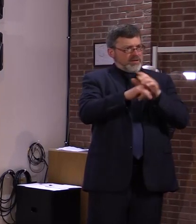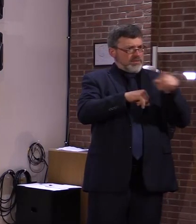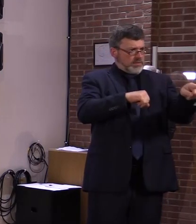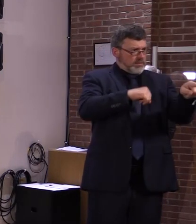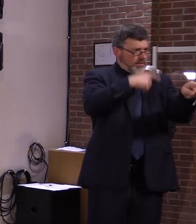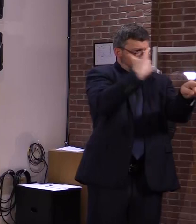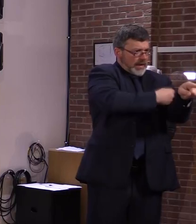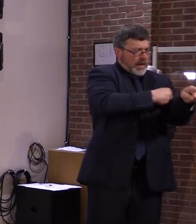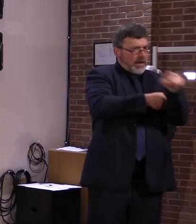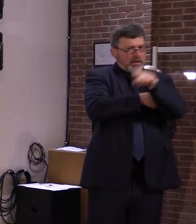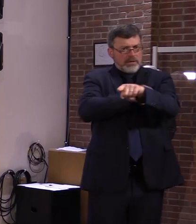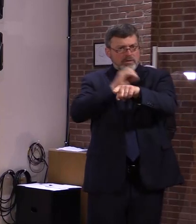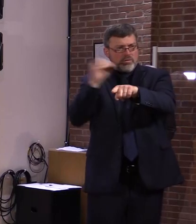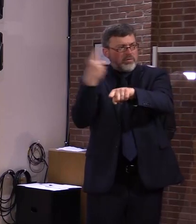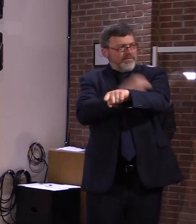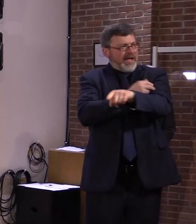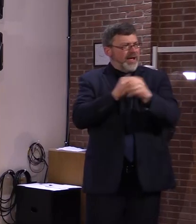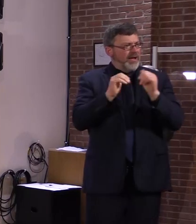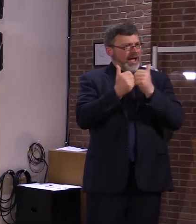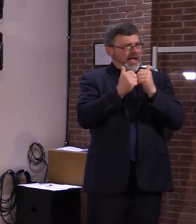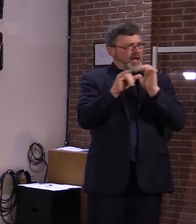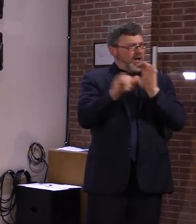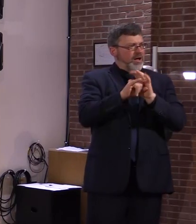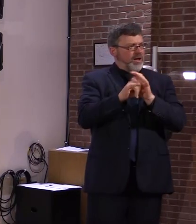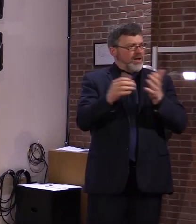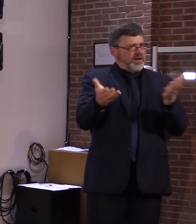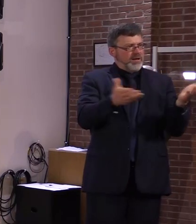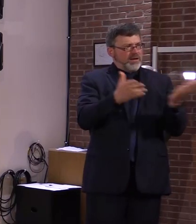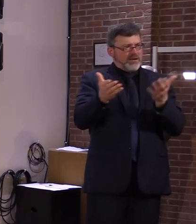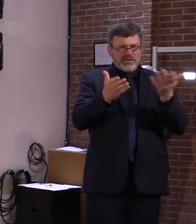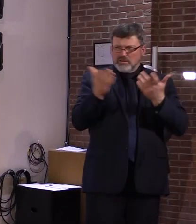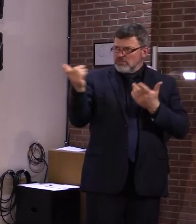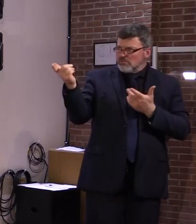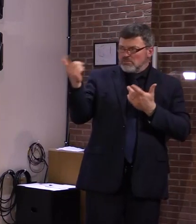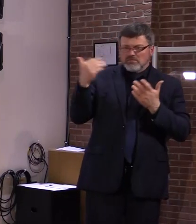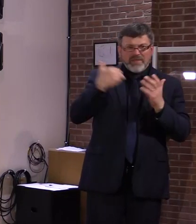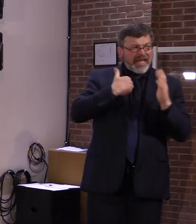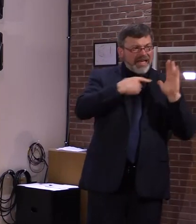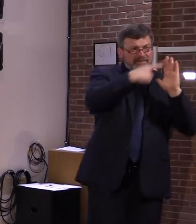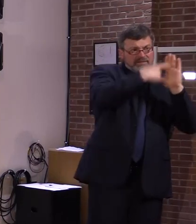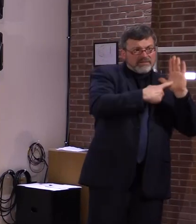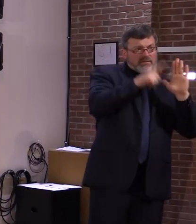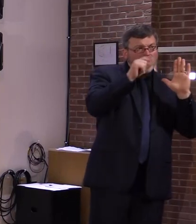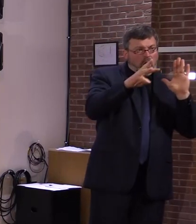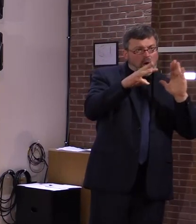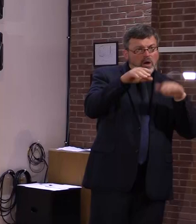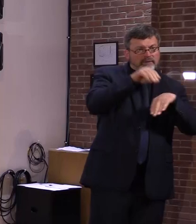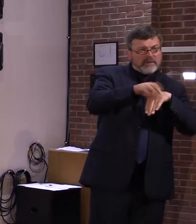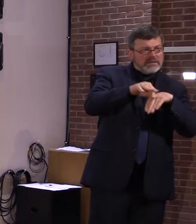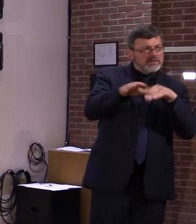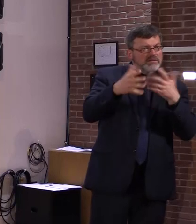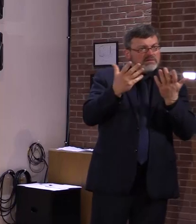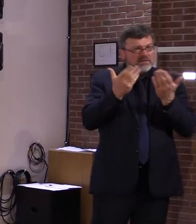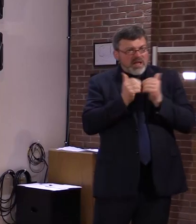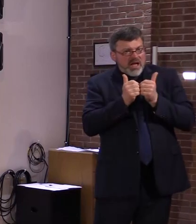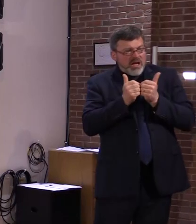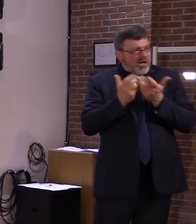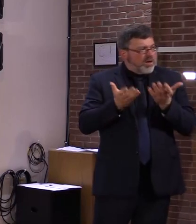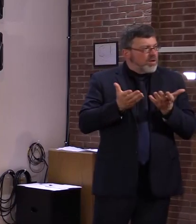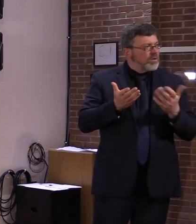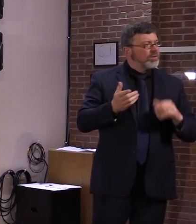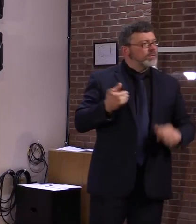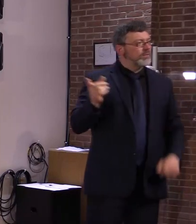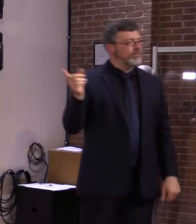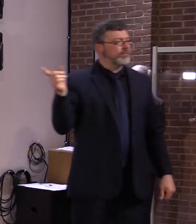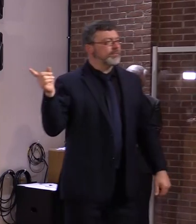legal guidance for employers about what they can and can't do? Well, again, there are going to be a lot of what ifs, what abouts, a lot of